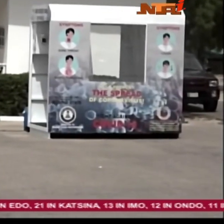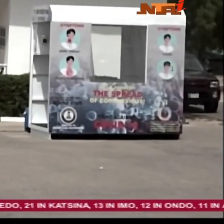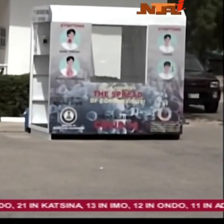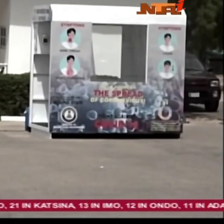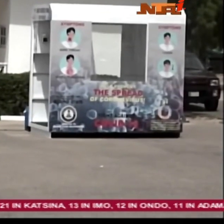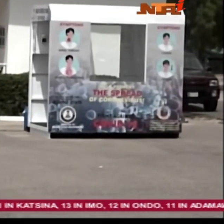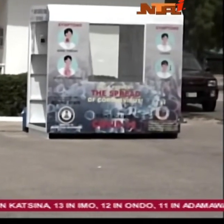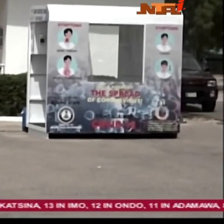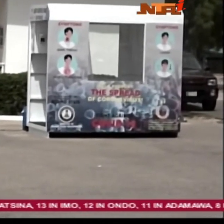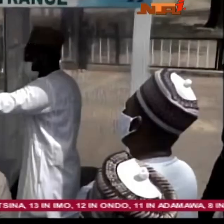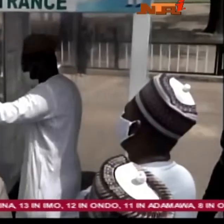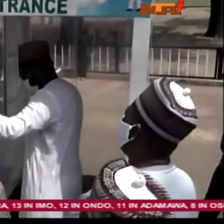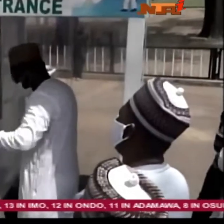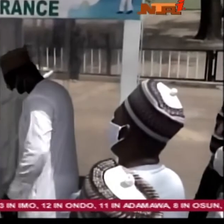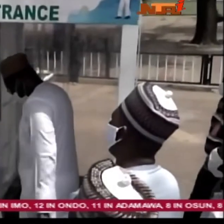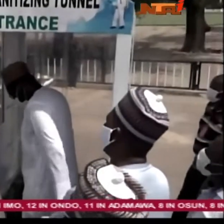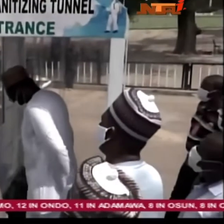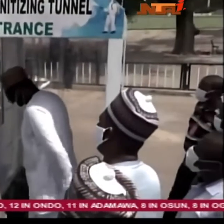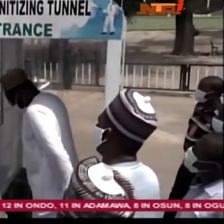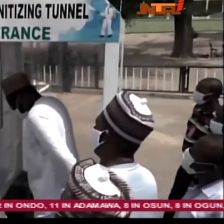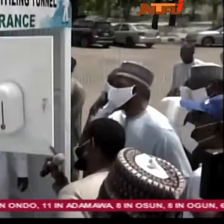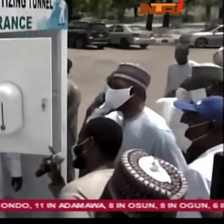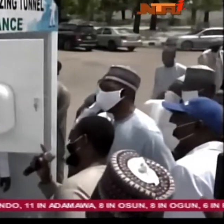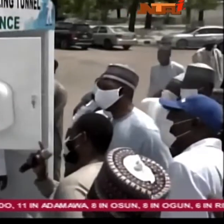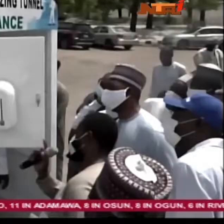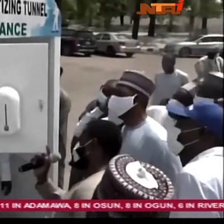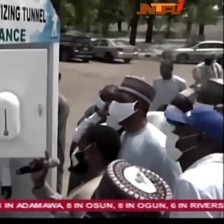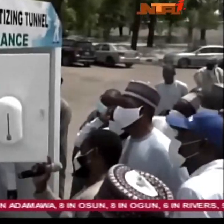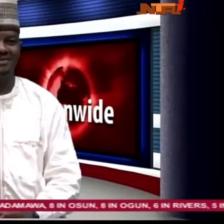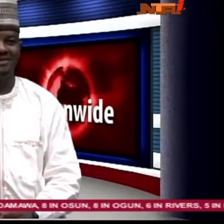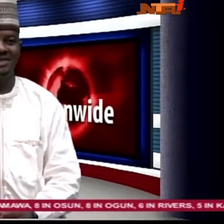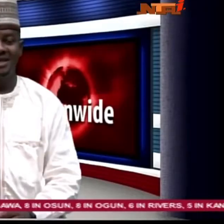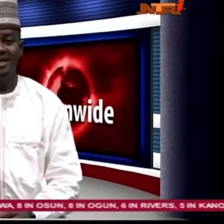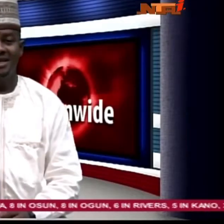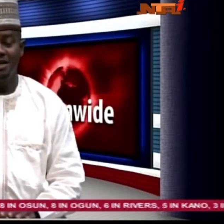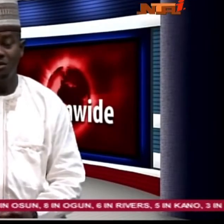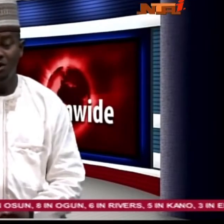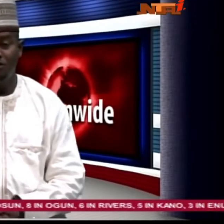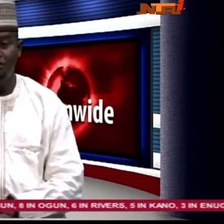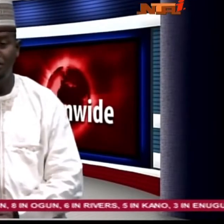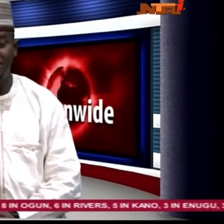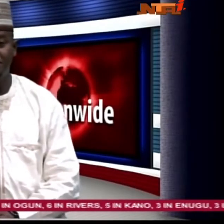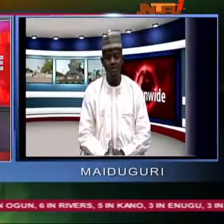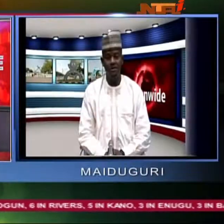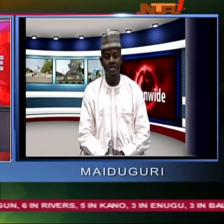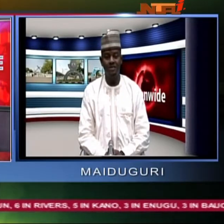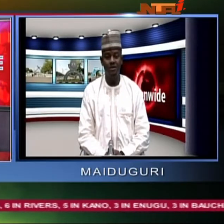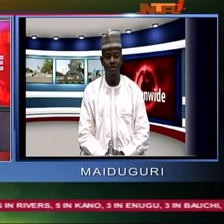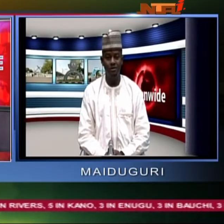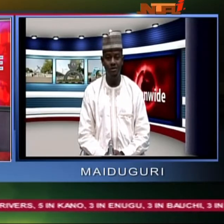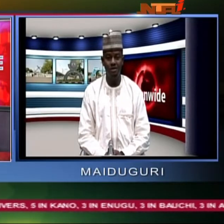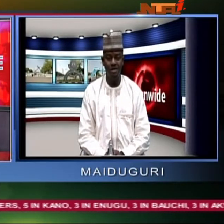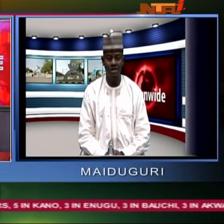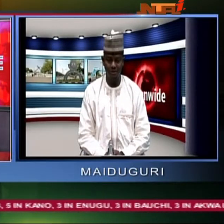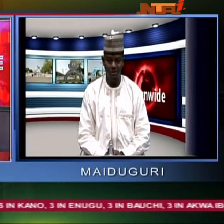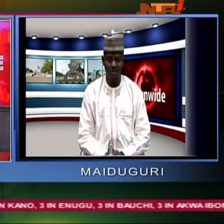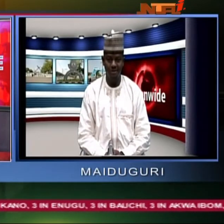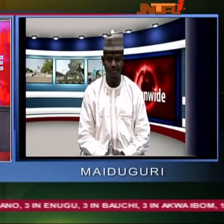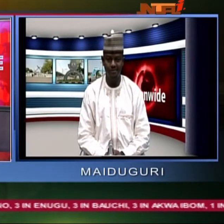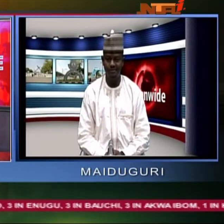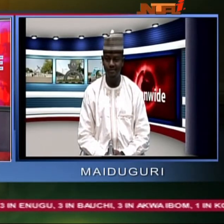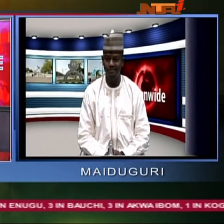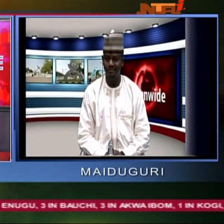COVID-19 status. In Maiduguri, Jedwa John Jason, NTA News. That will be all from Maiduguri. It's back to Ruth in